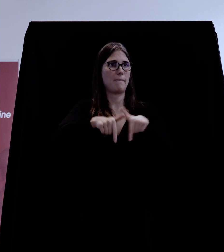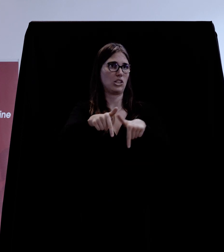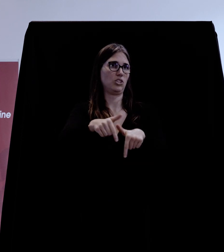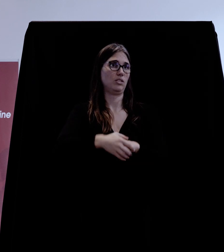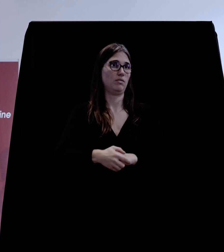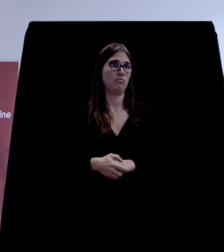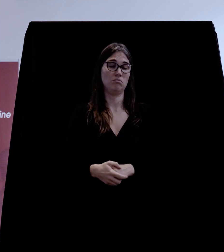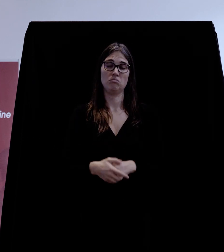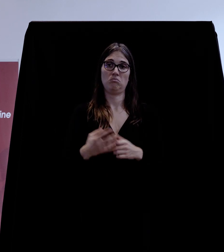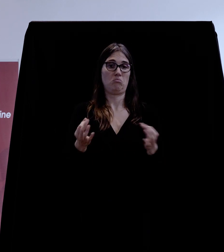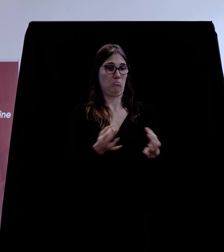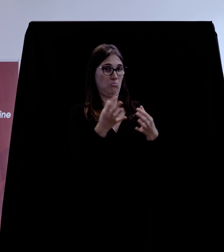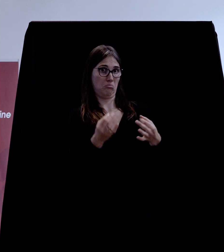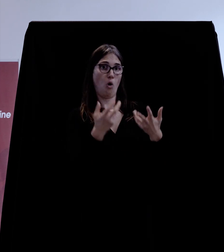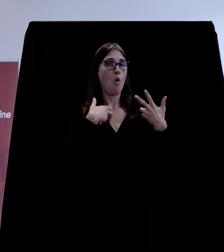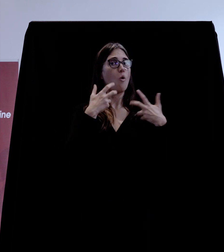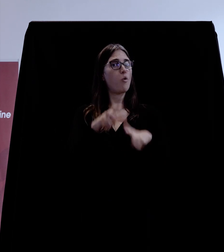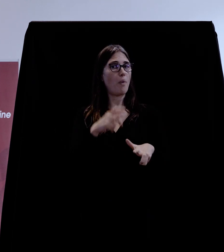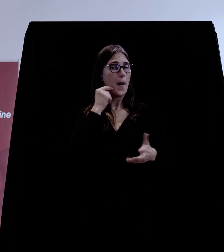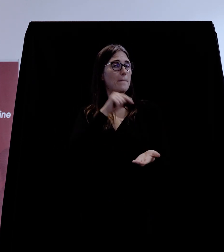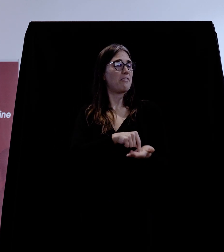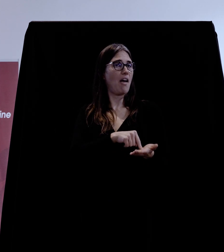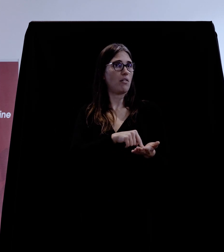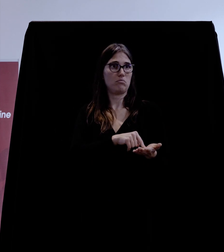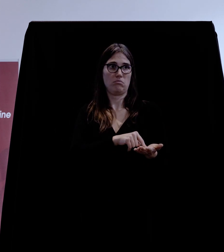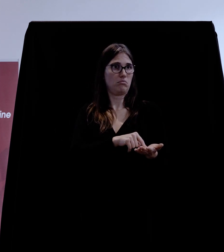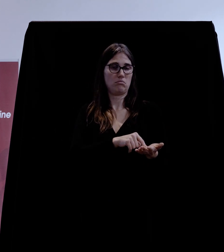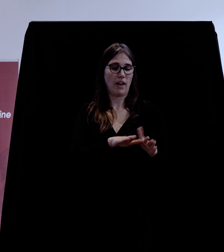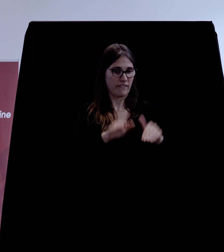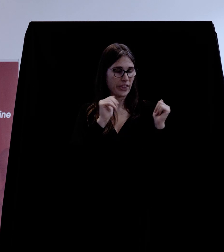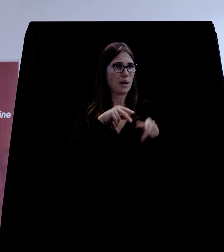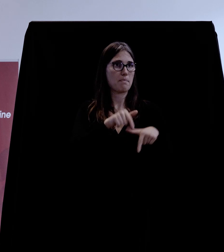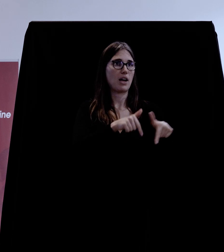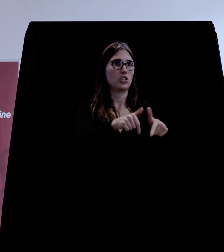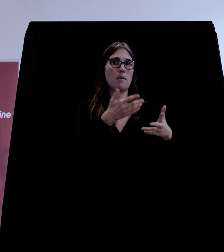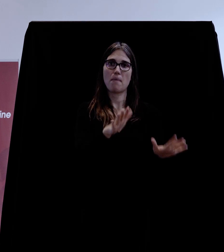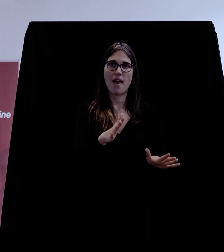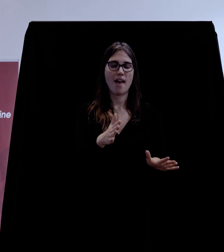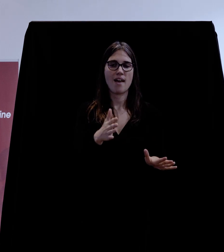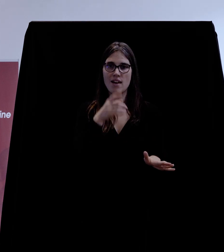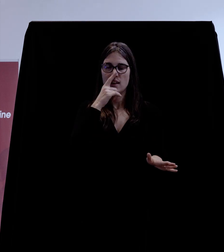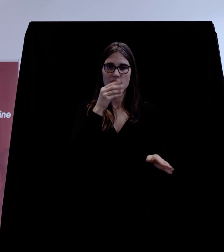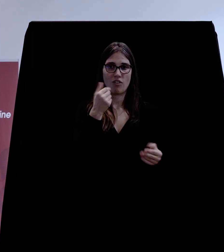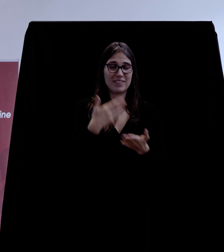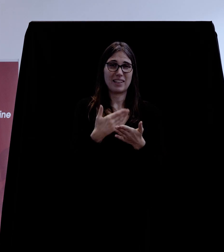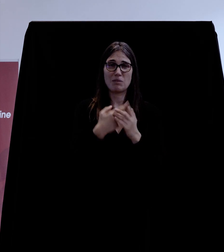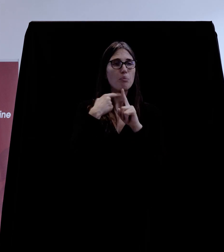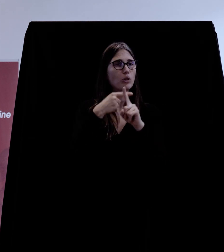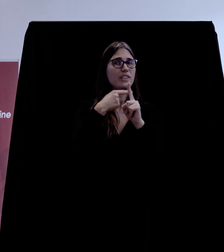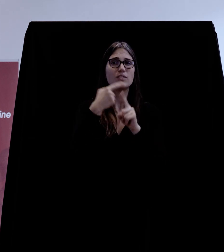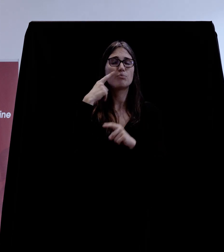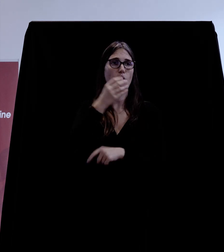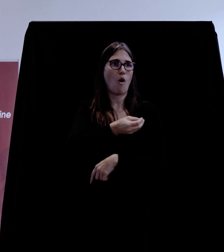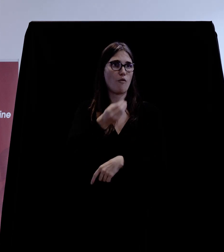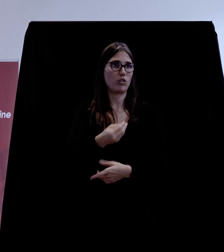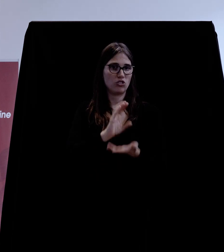goal directedness is actually a positive feature in many respects, although it can be very annoying as a parent. Repetitive